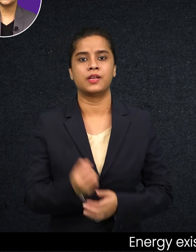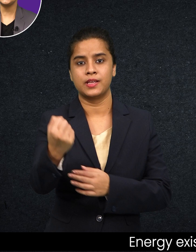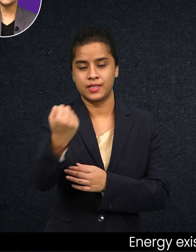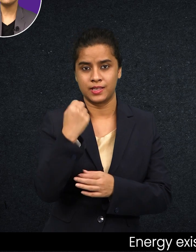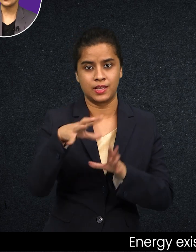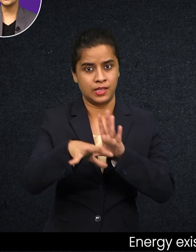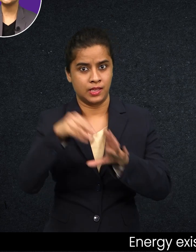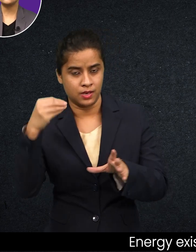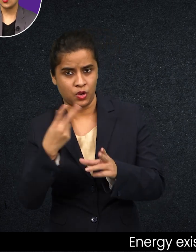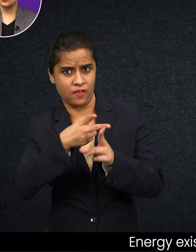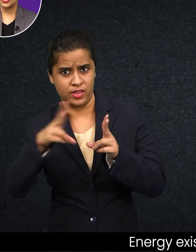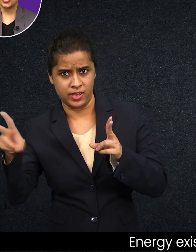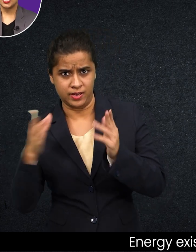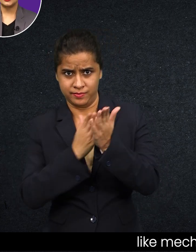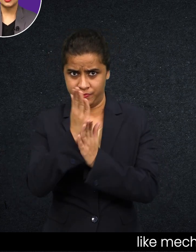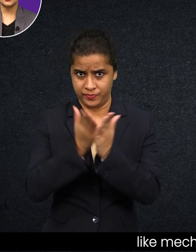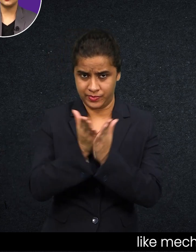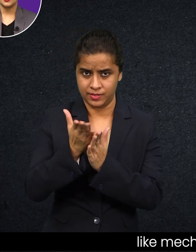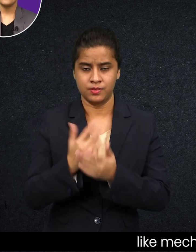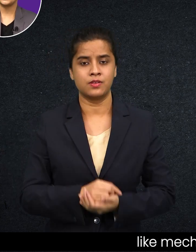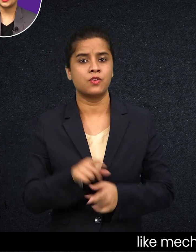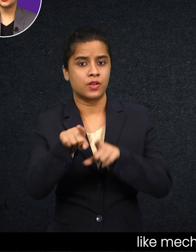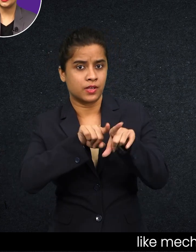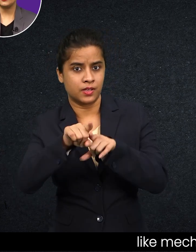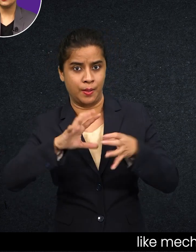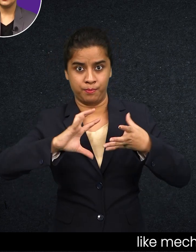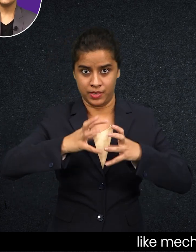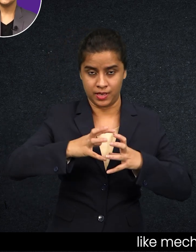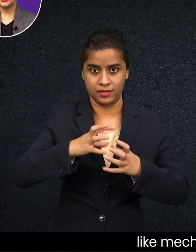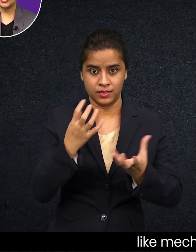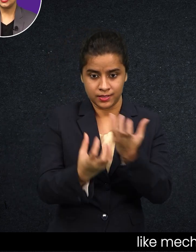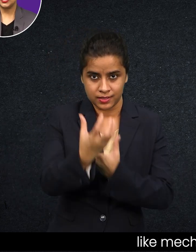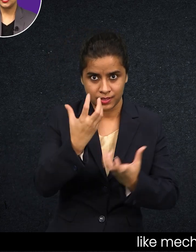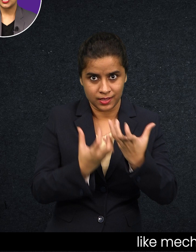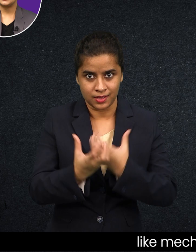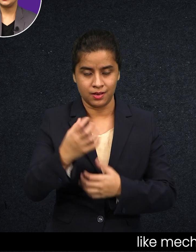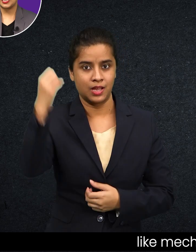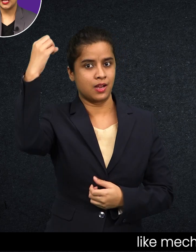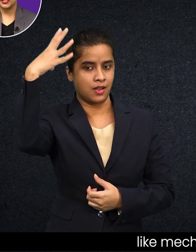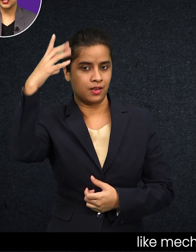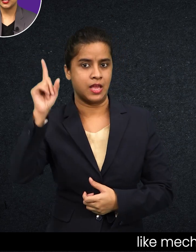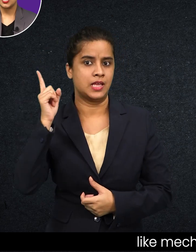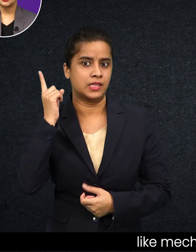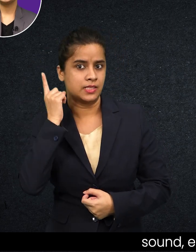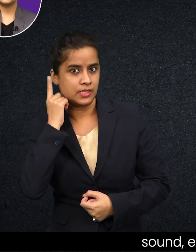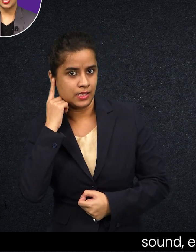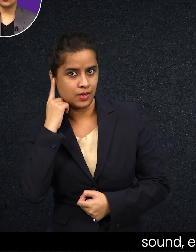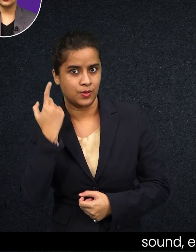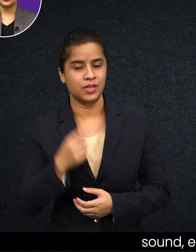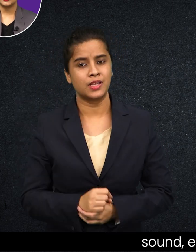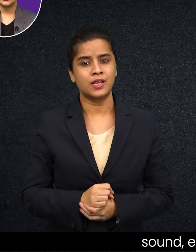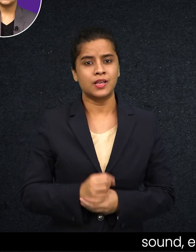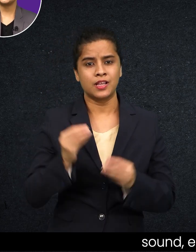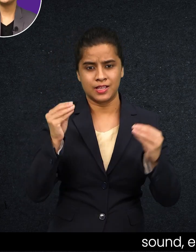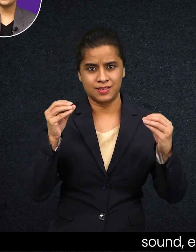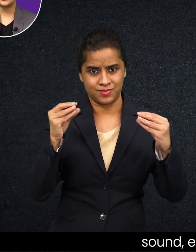Energy exists in various forms like mechanical, heat, light,